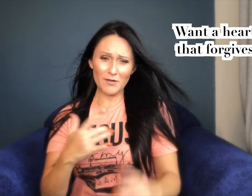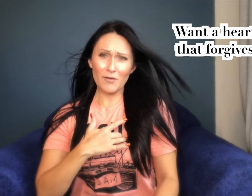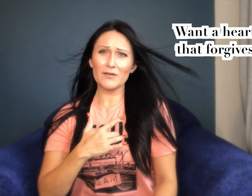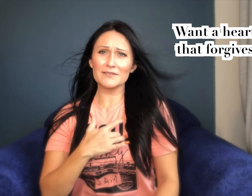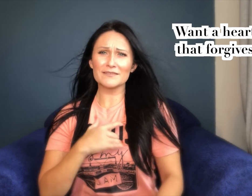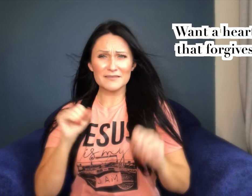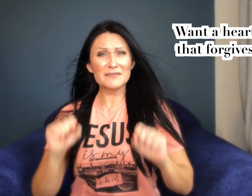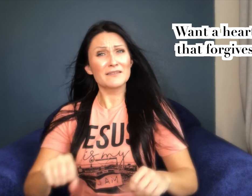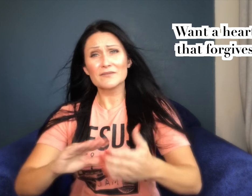forgives. Want a heart that